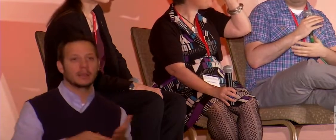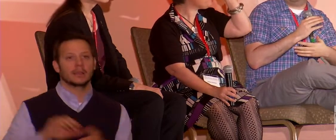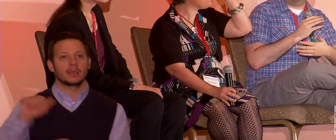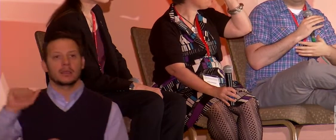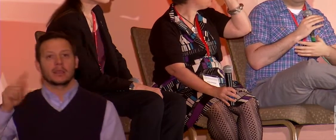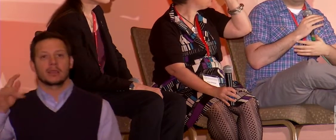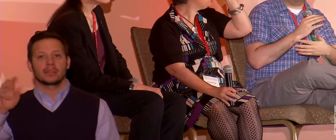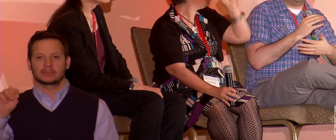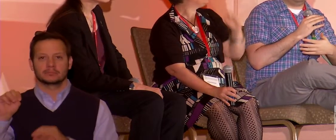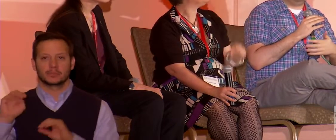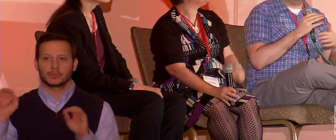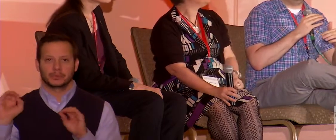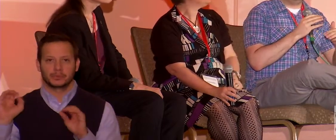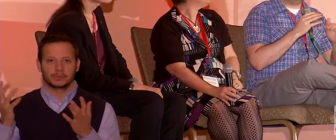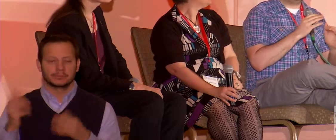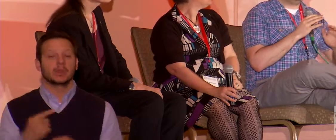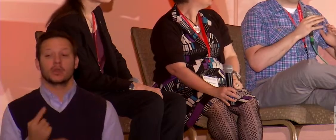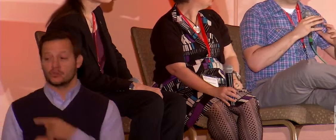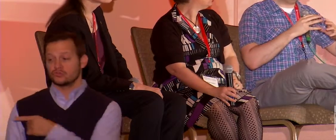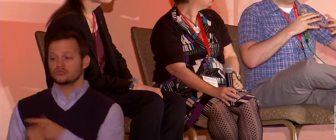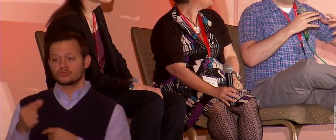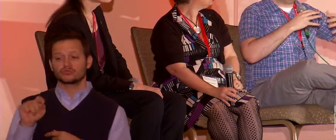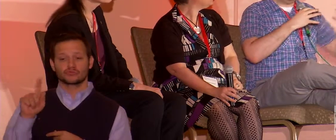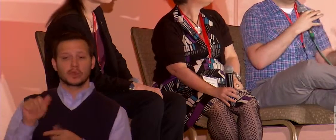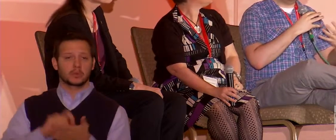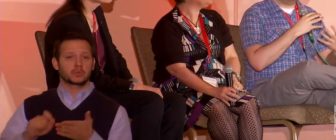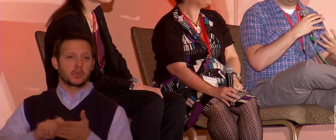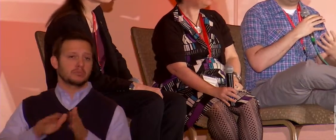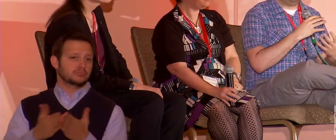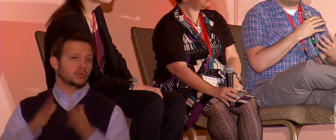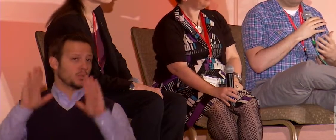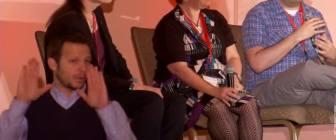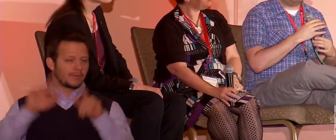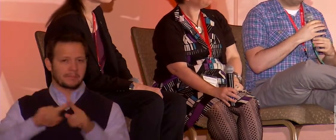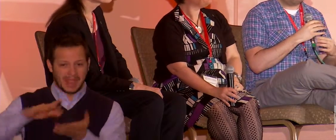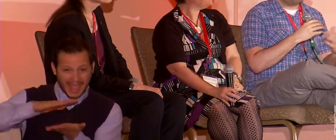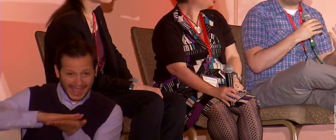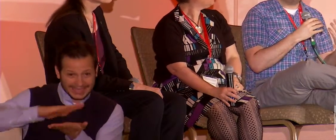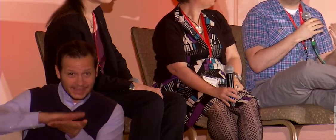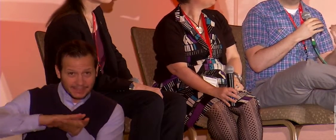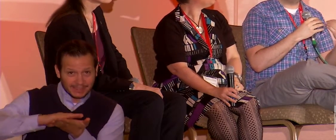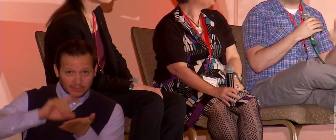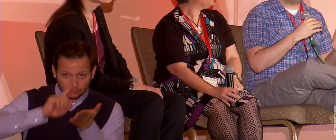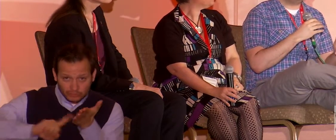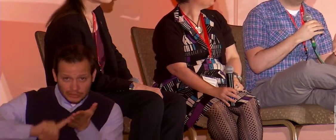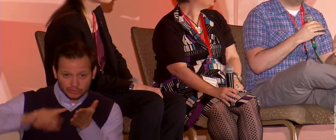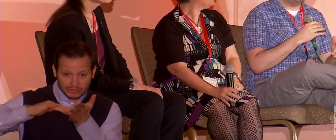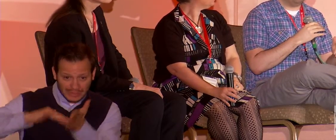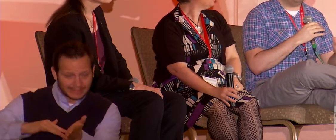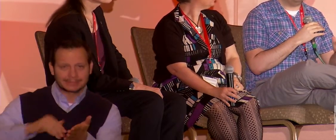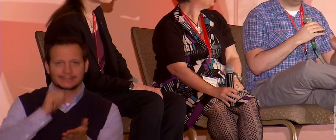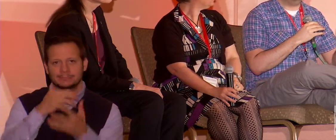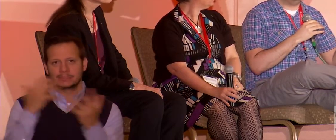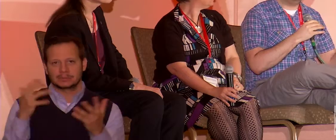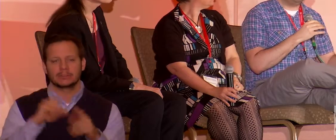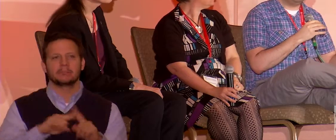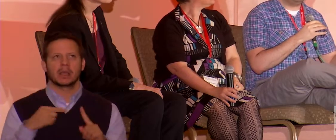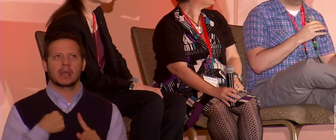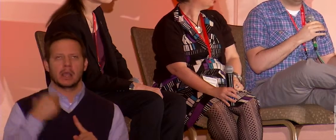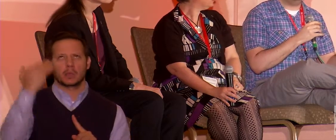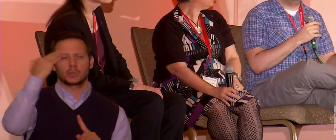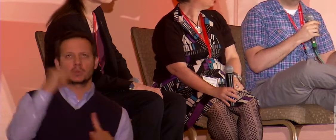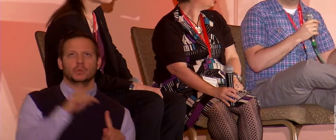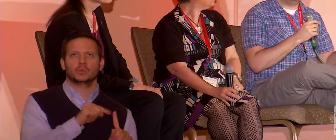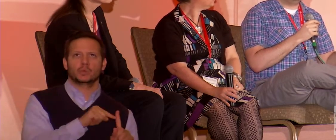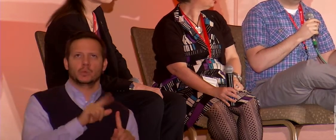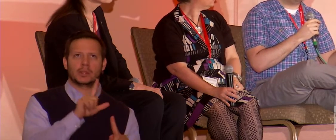wonderful resources like Greta's book, but there's not like this academic research about it. But I knew enough from my models of LGBT